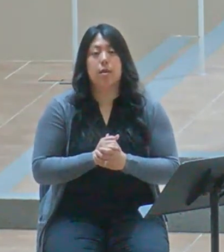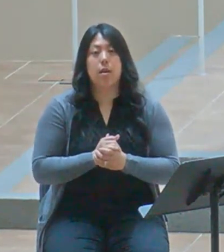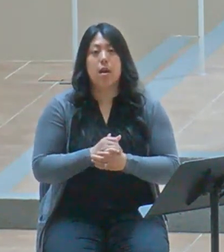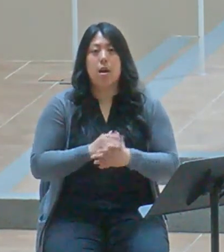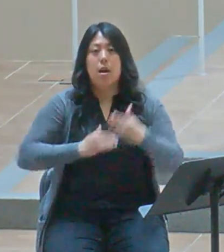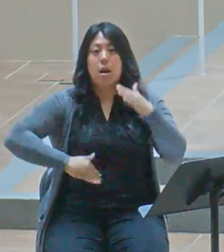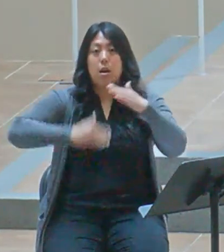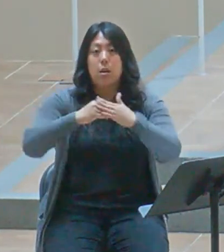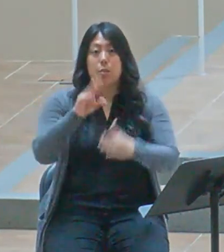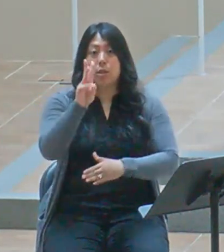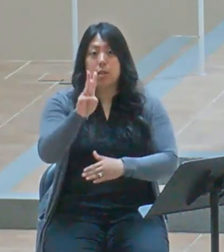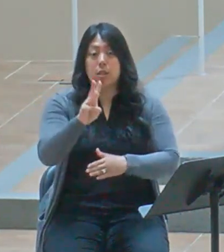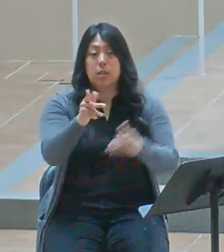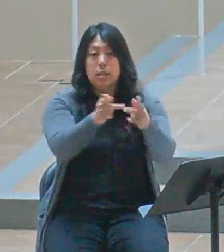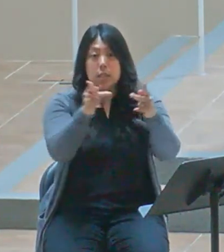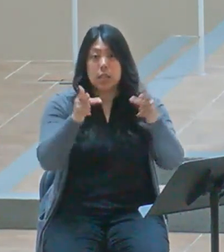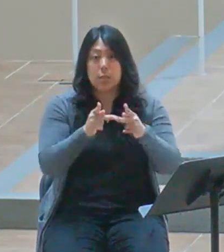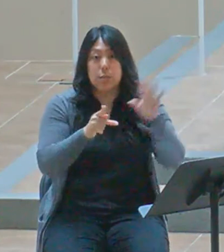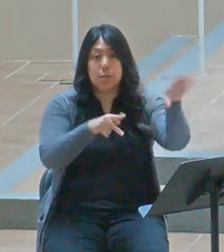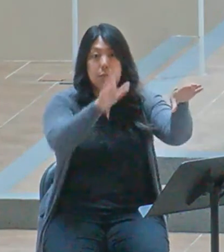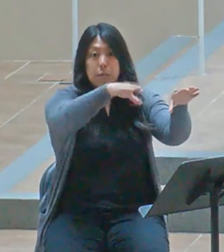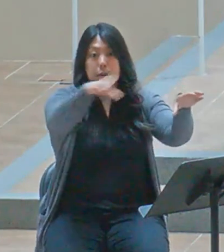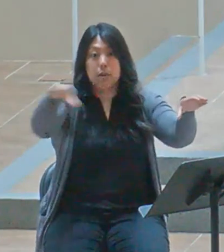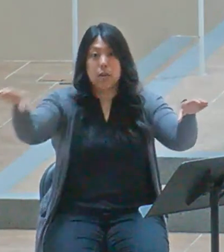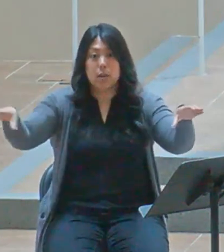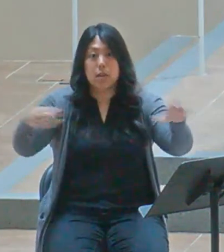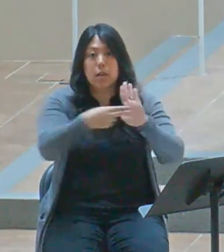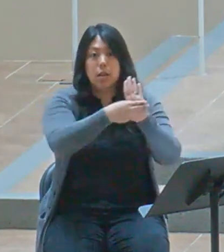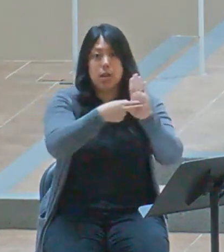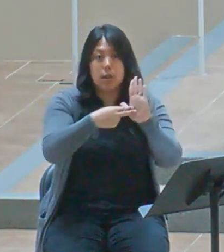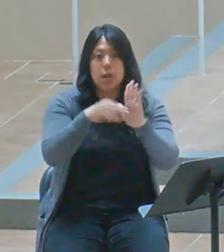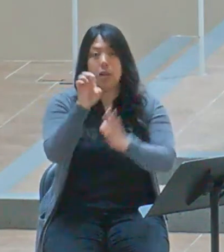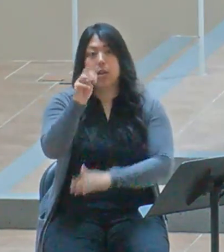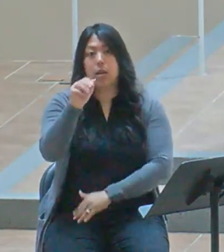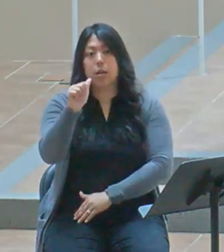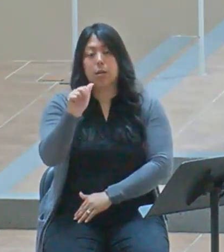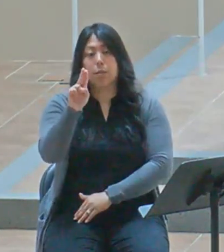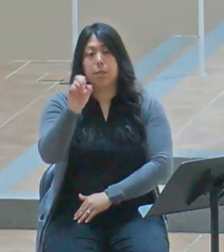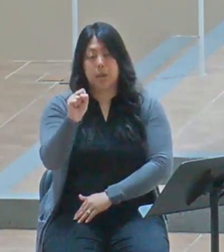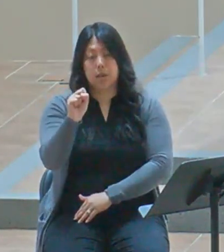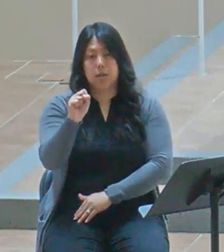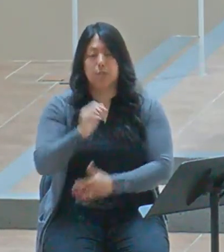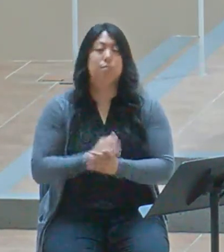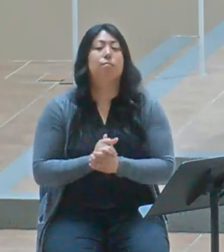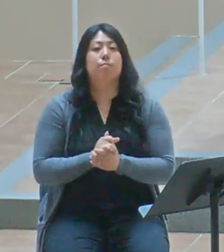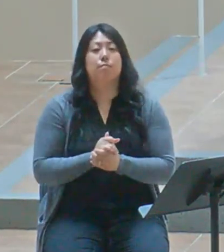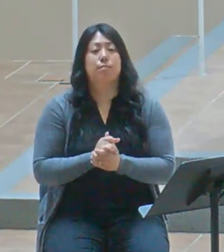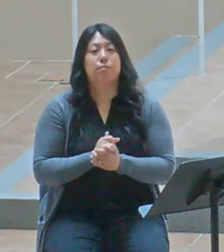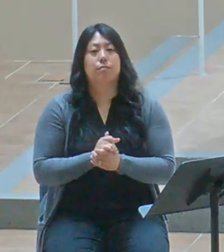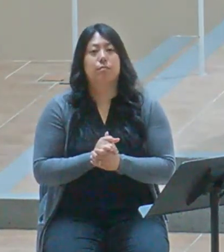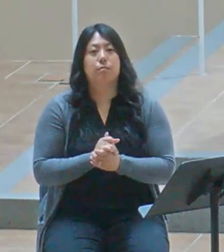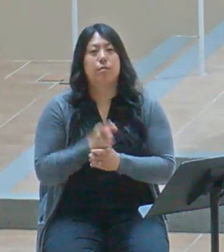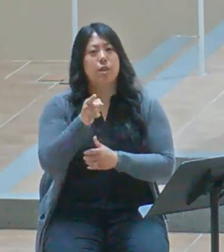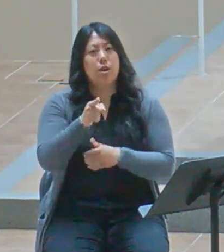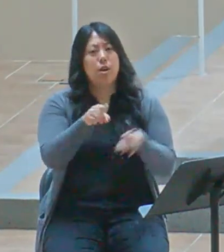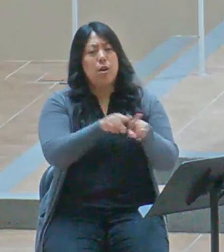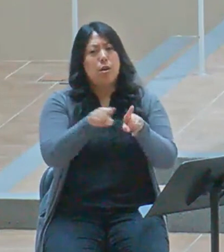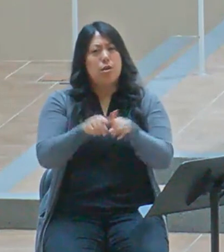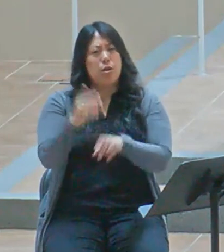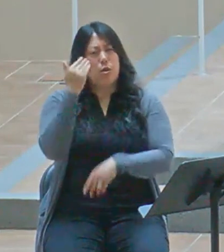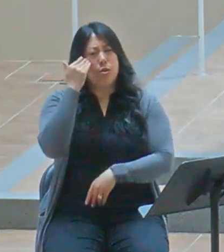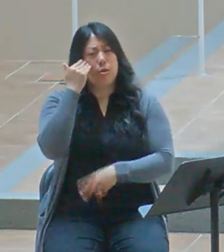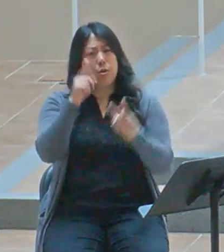understanding, up to six sites identified as Emmaus? And did you know that the